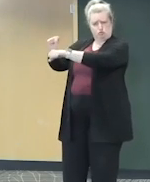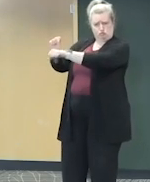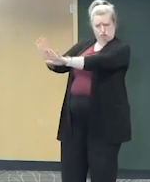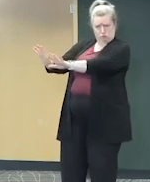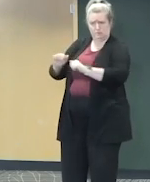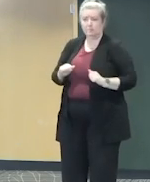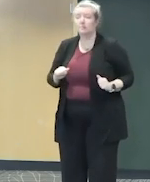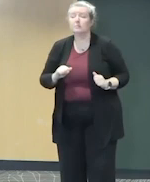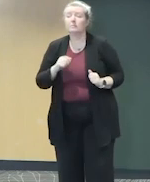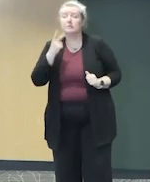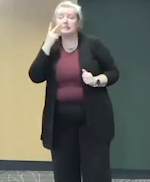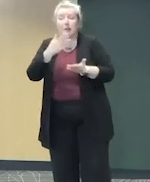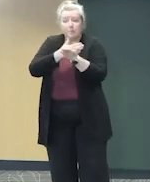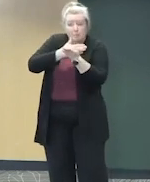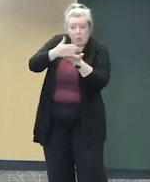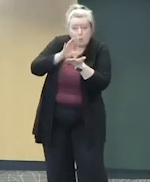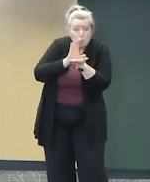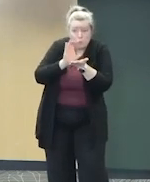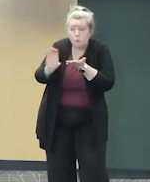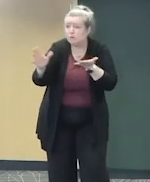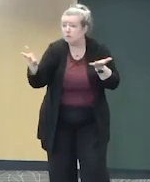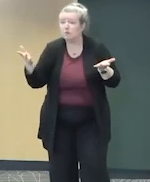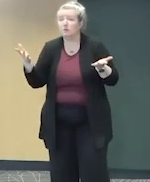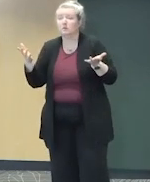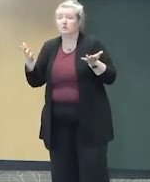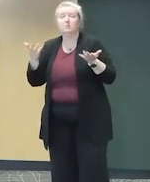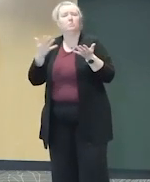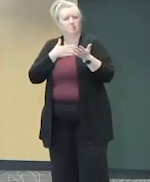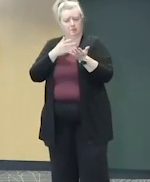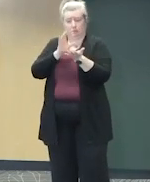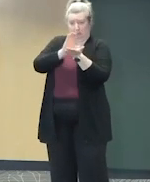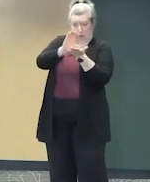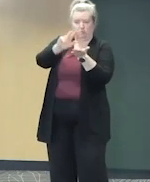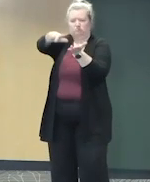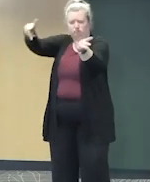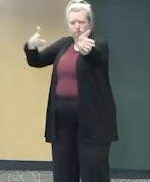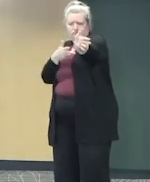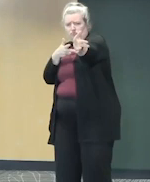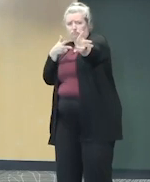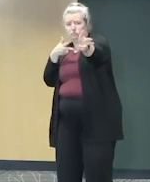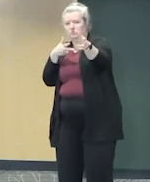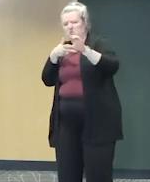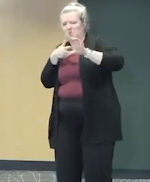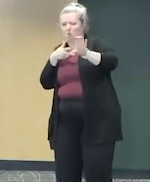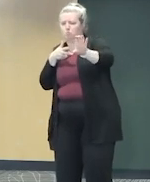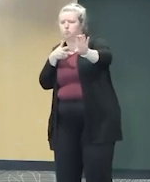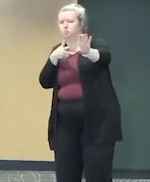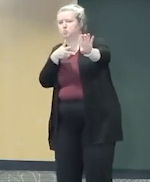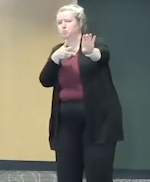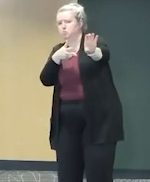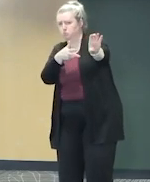working, please, please, please let them have the road ahead of you unimpeded. The Department of Transportation has also